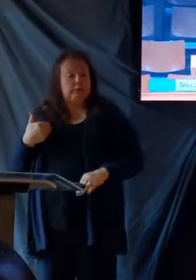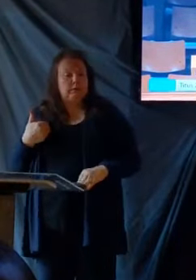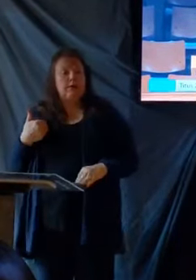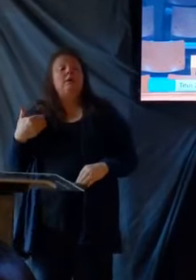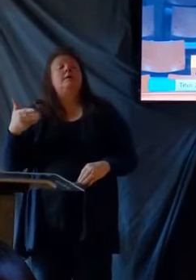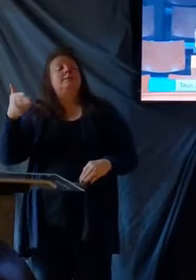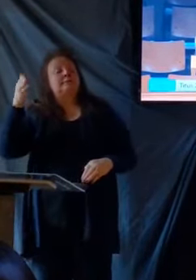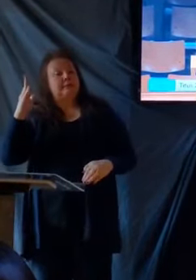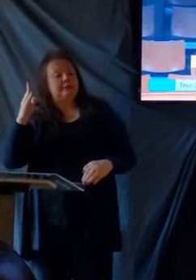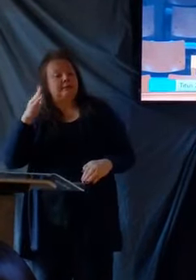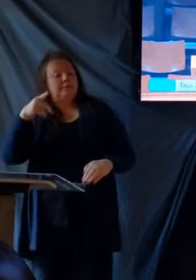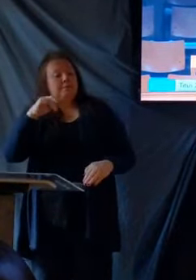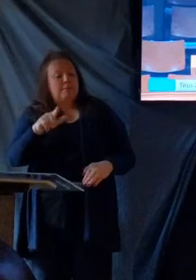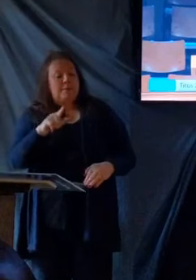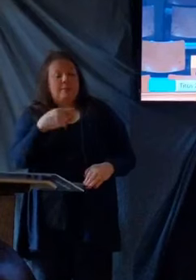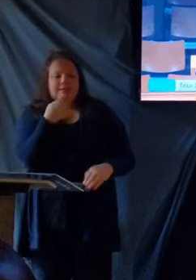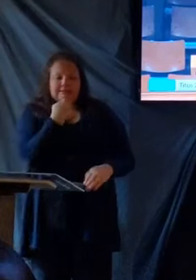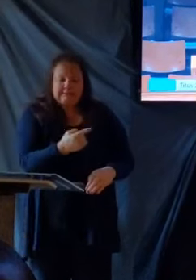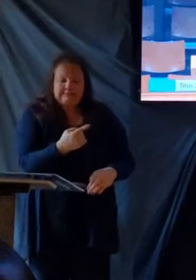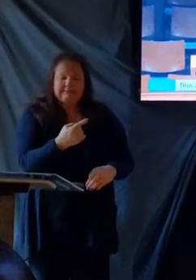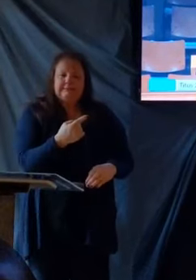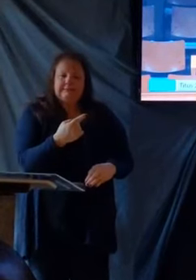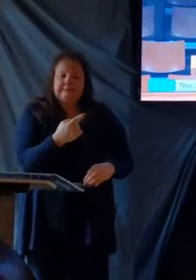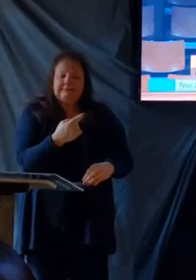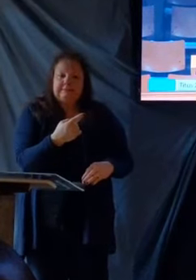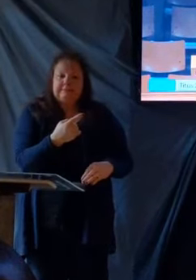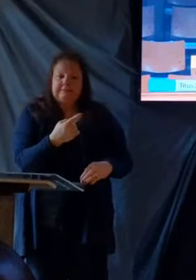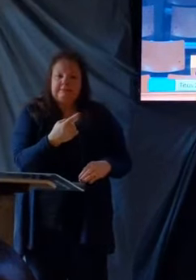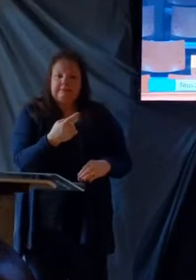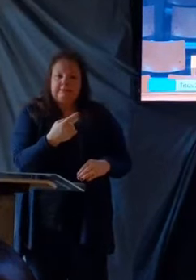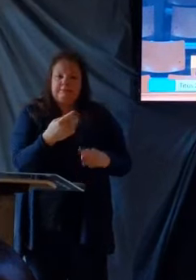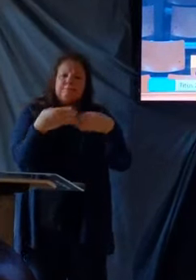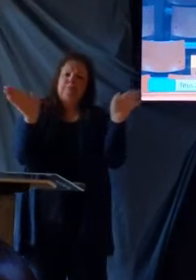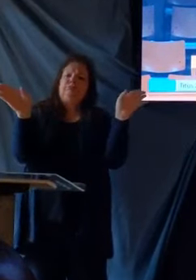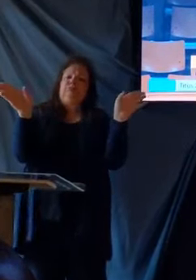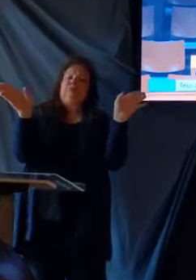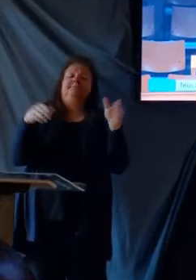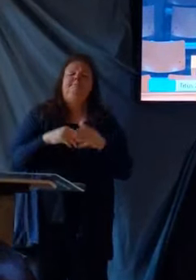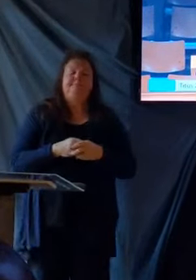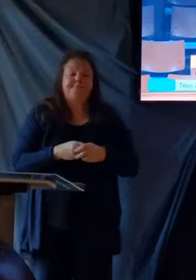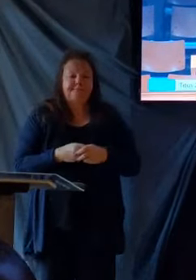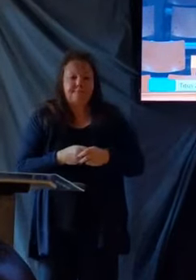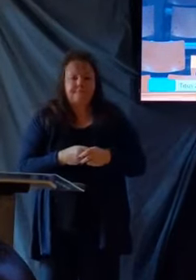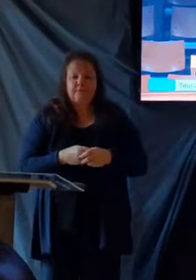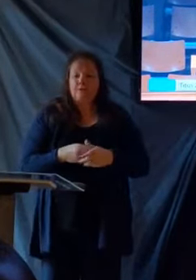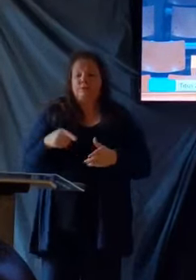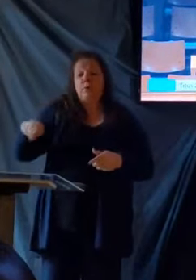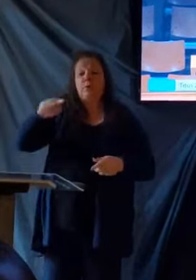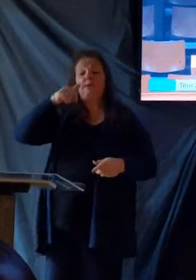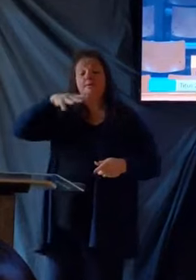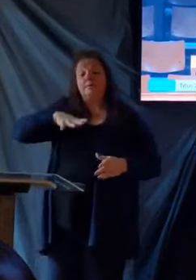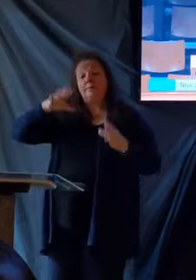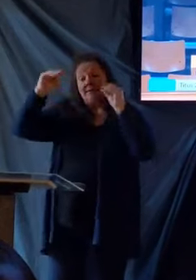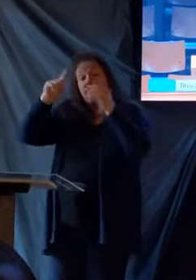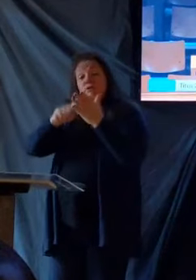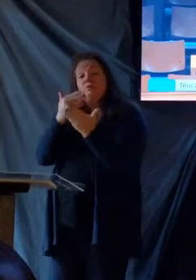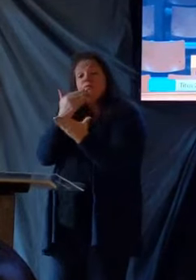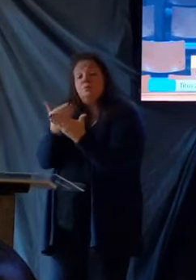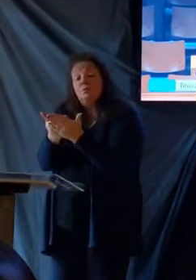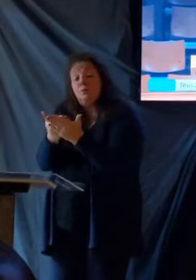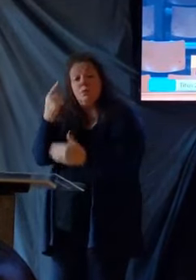Paul's speaking in broader categories and terms here. So they teaching was good so that